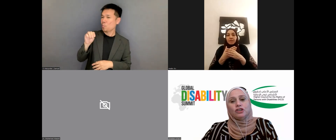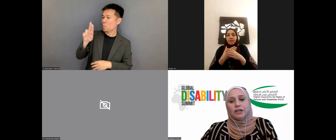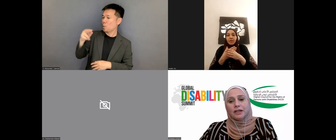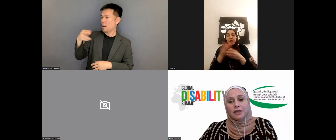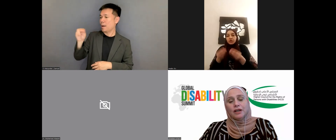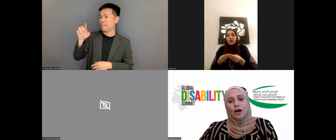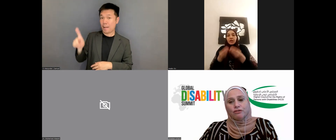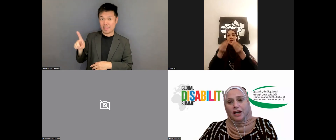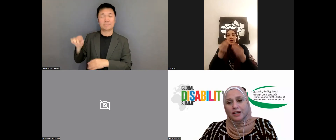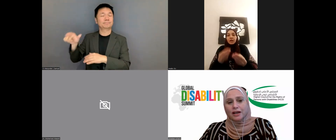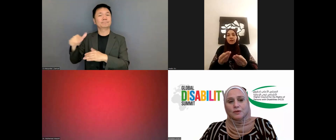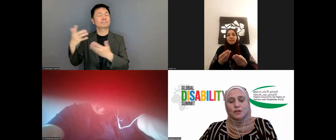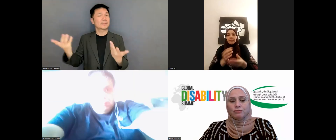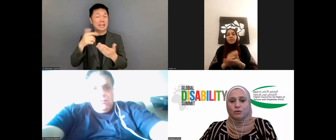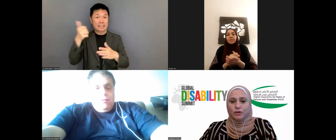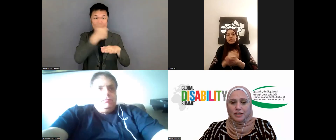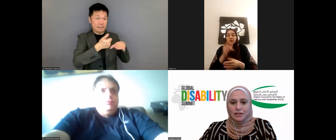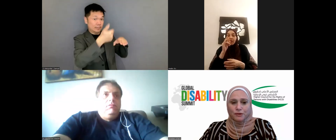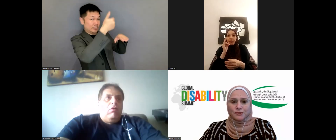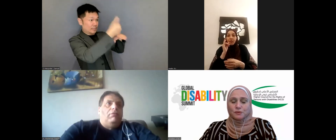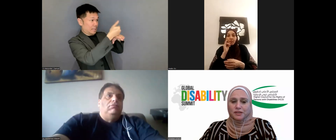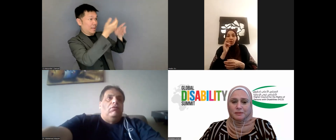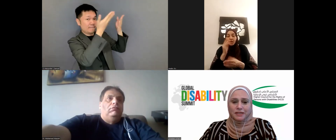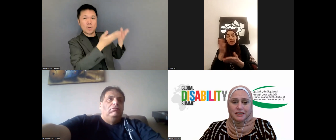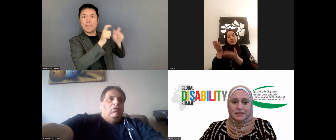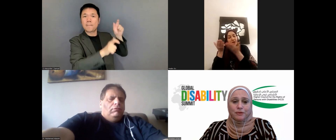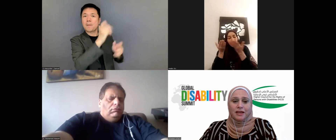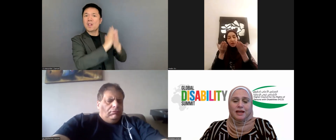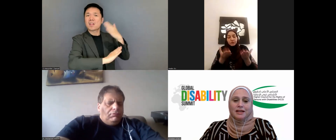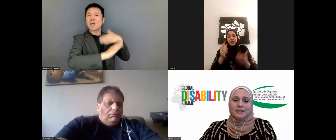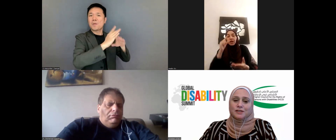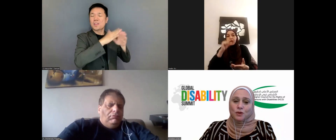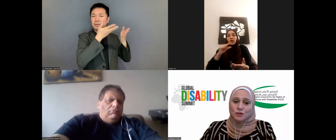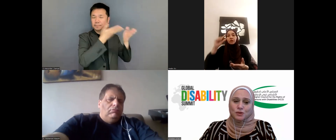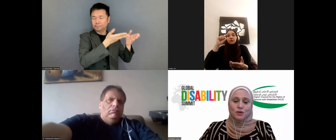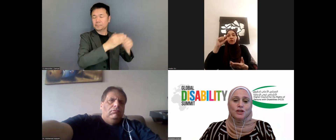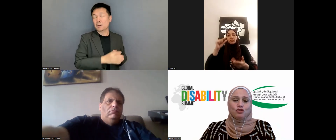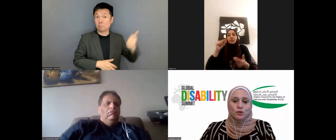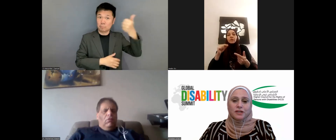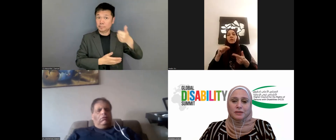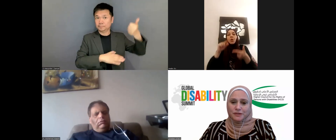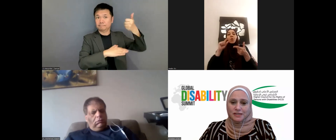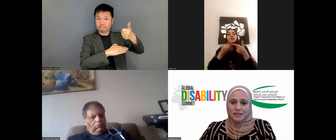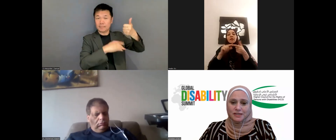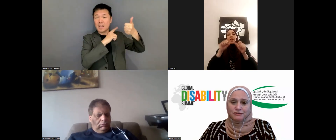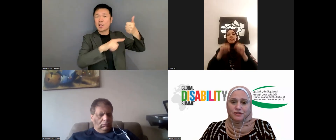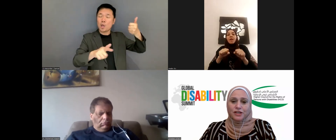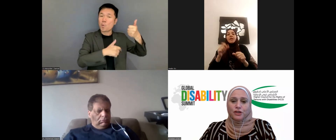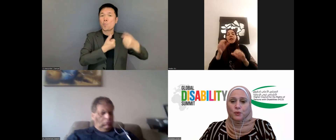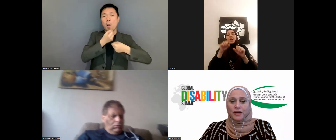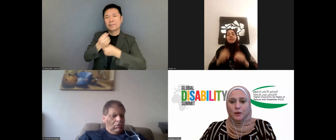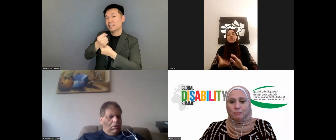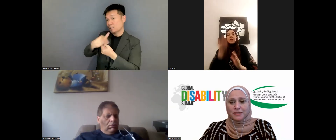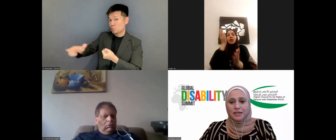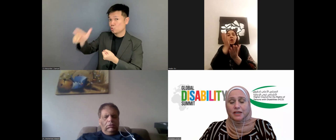Secretary General of the Higher Council for the Rights of Persons with Disabilities, and he's also Jordan representative in